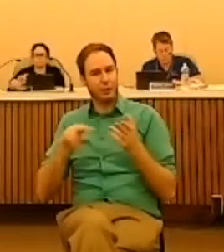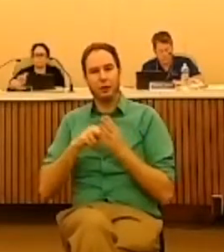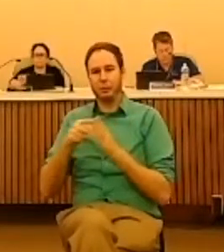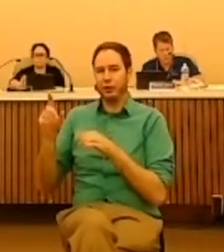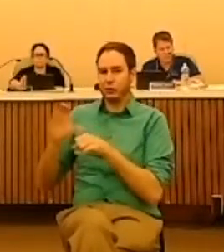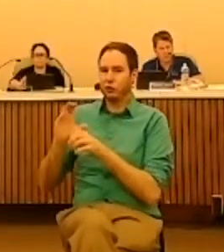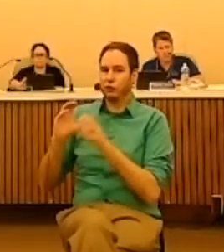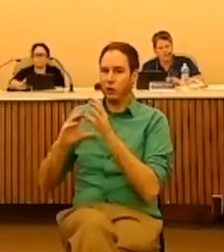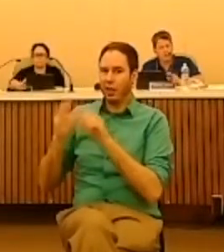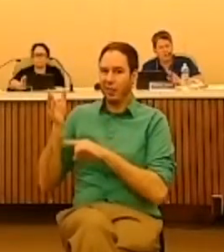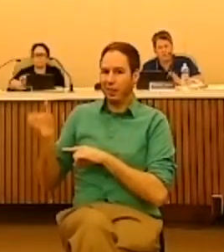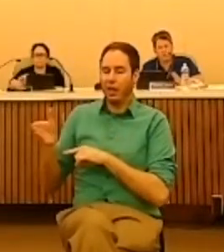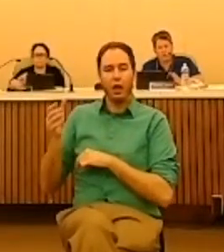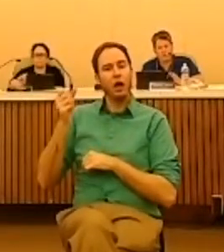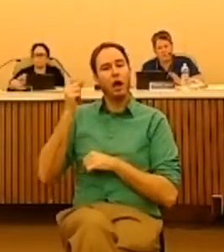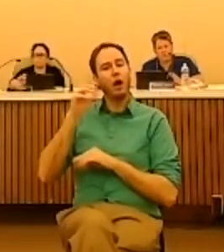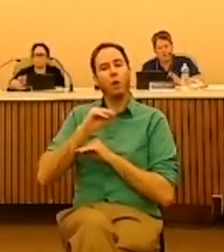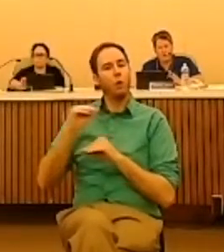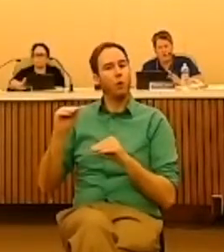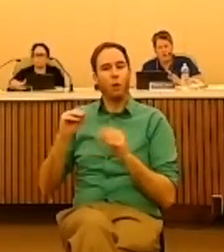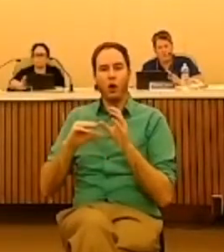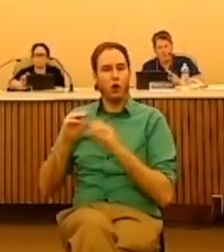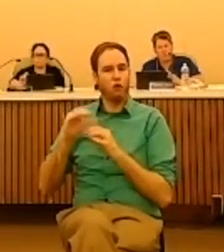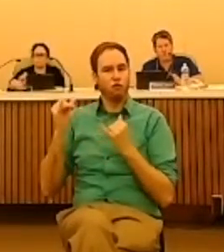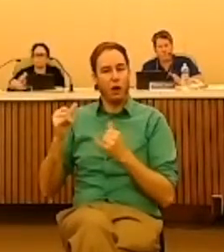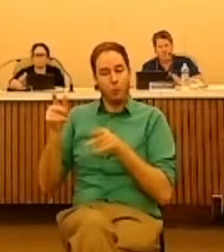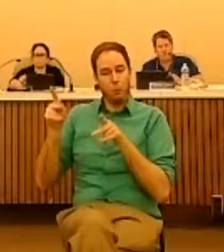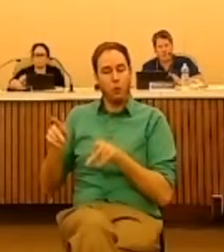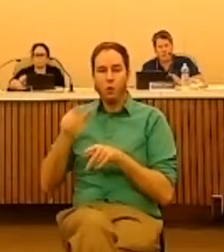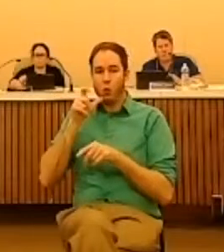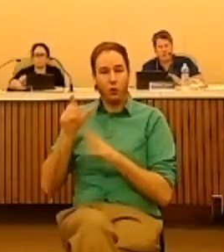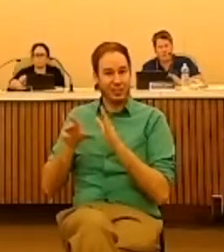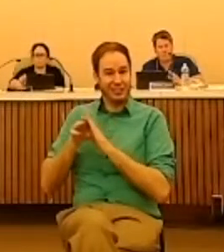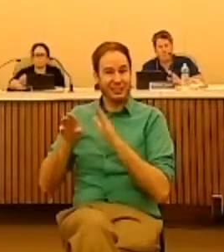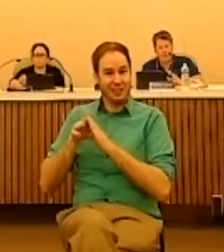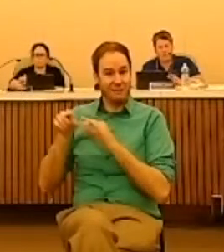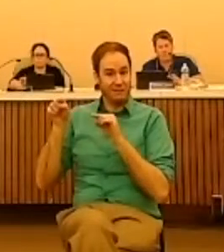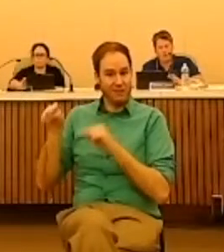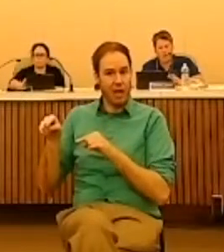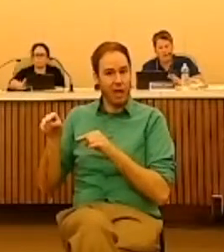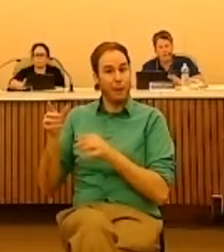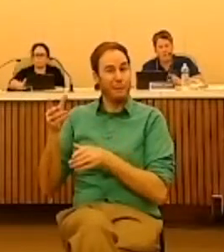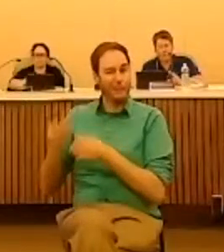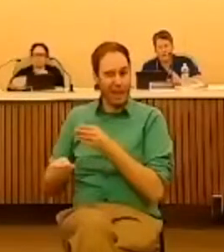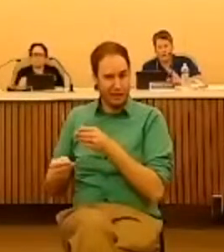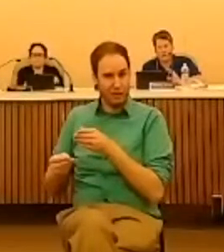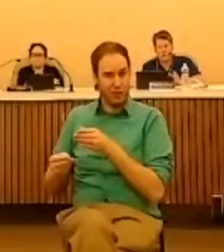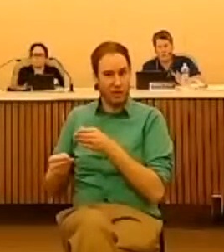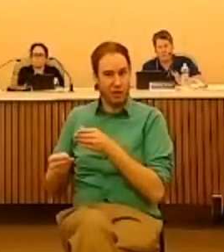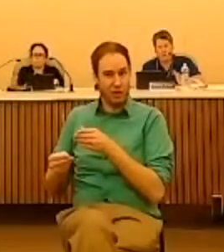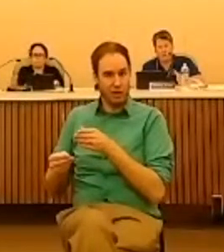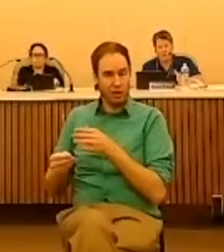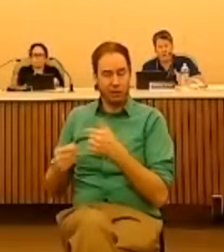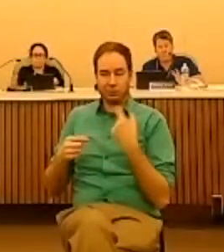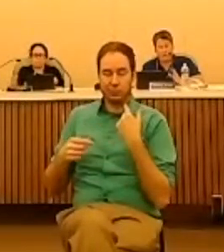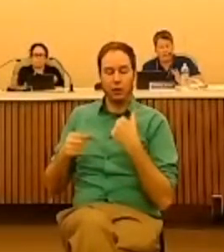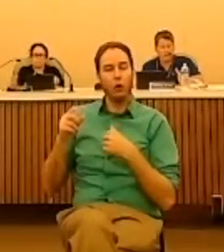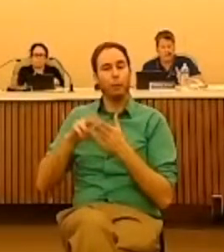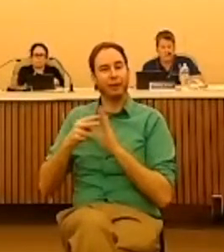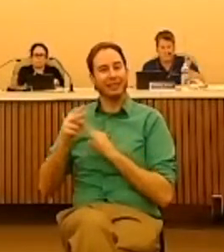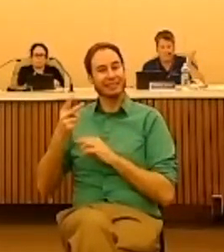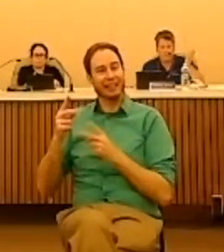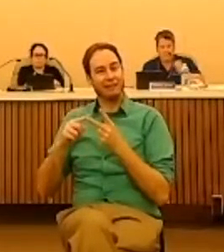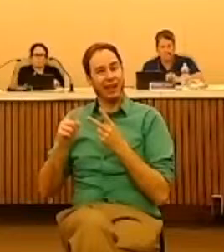not going over there as well. There's no construction right Oh, now. The person who was developing it passed away. And so the second